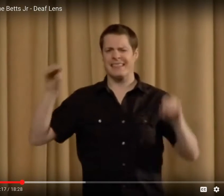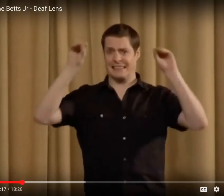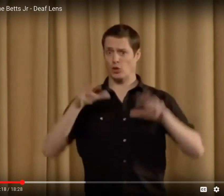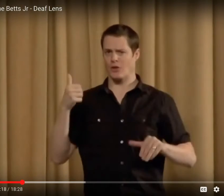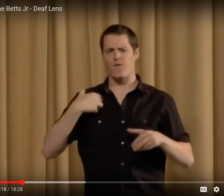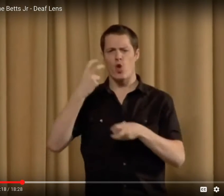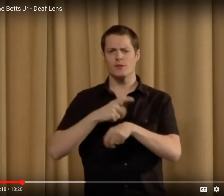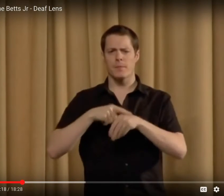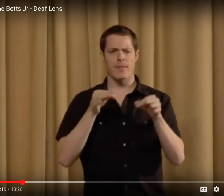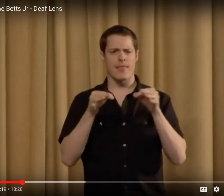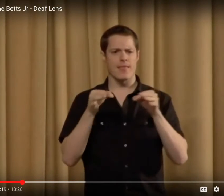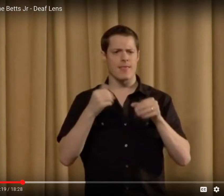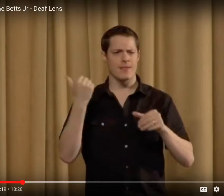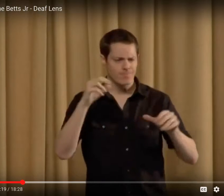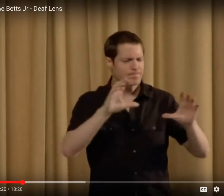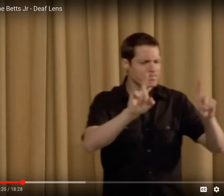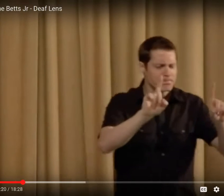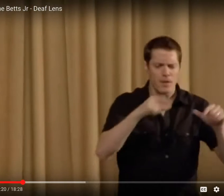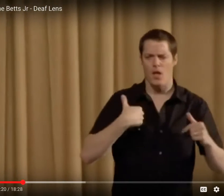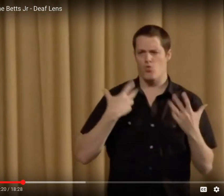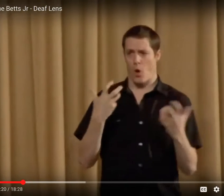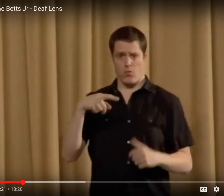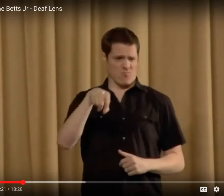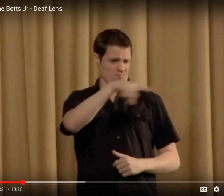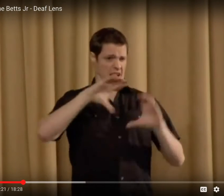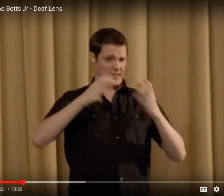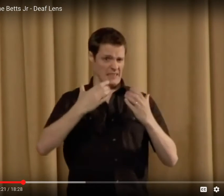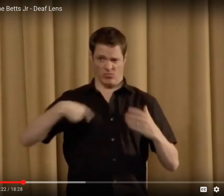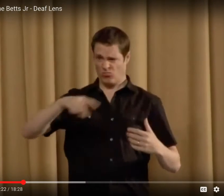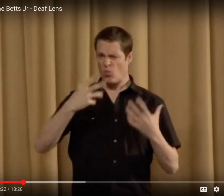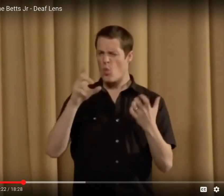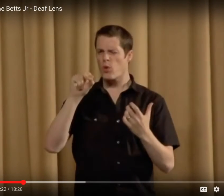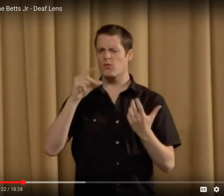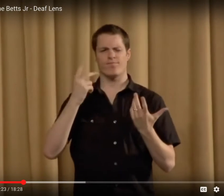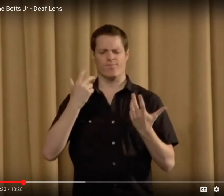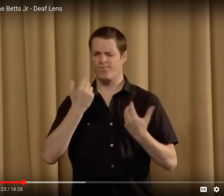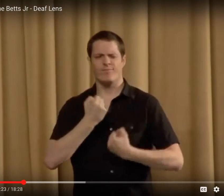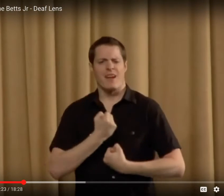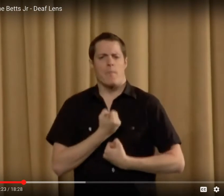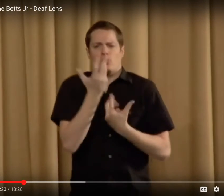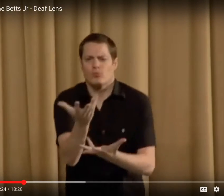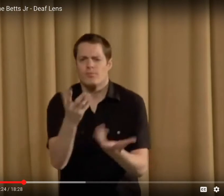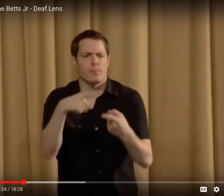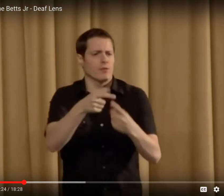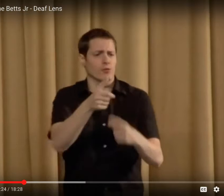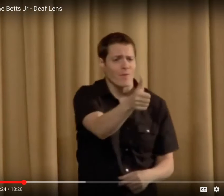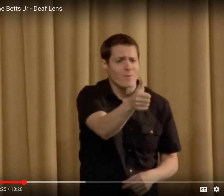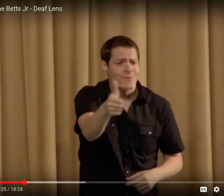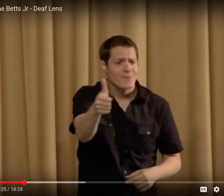to another picture and create a story. But he had a hard time explaining that to us. So let's say, oh, you guys in the class, I want you guys to express